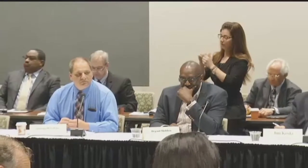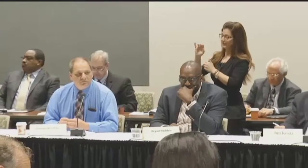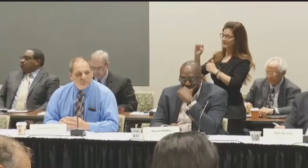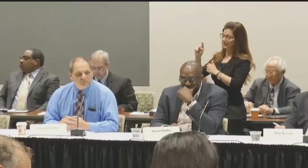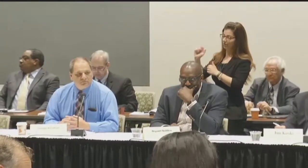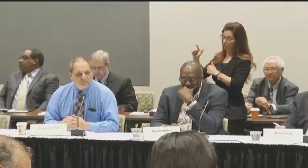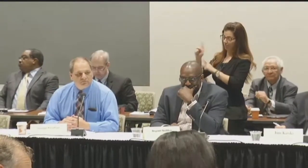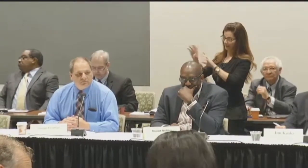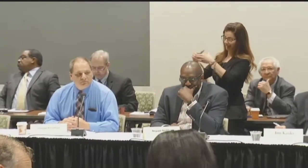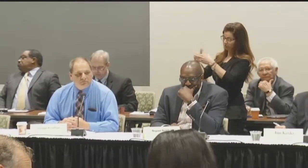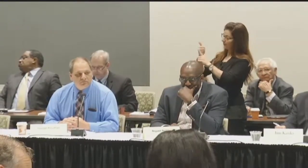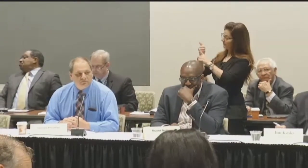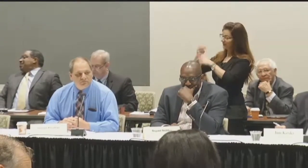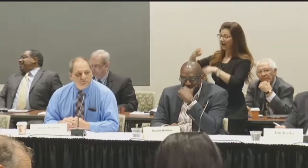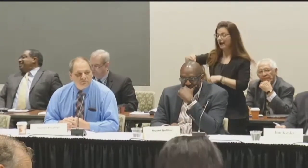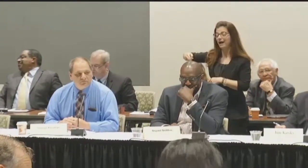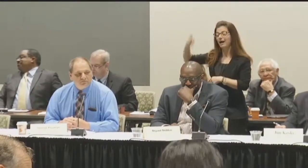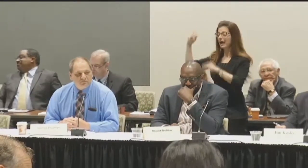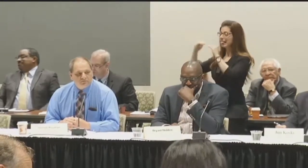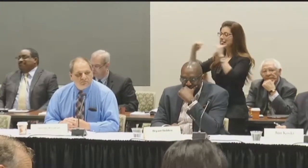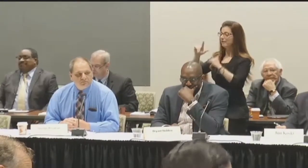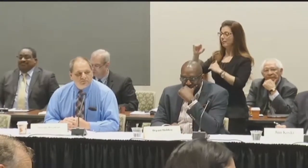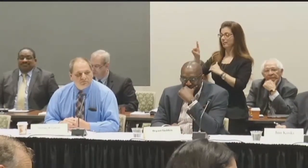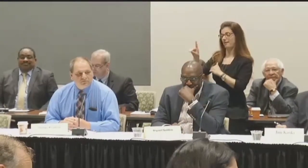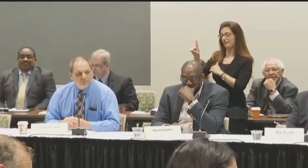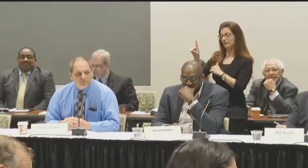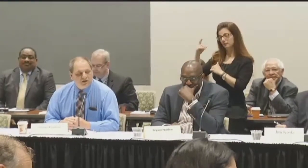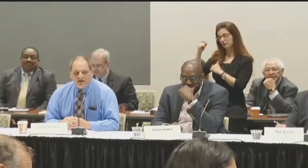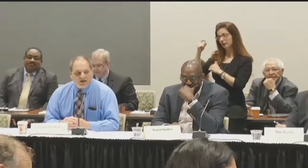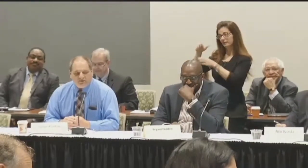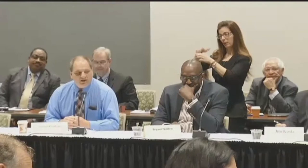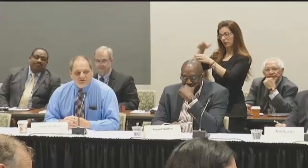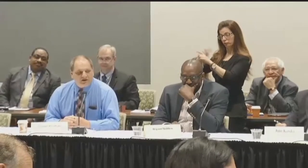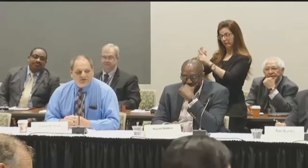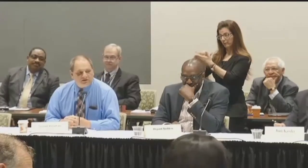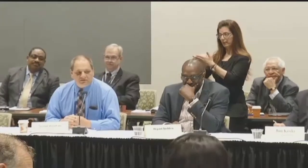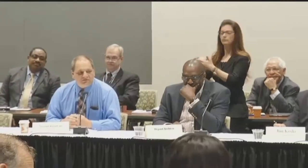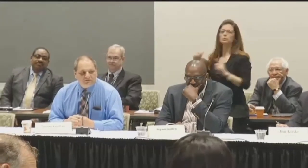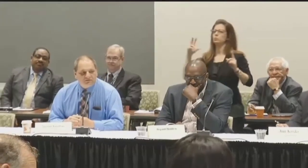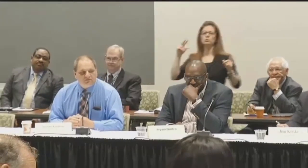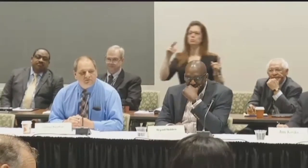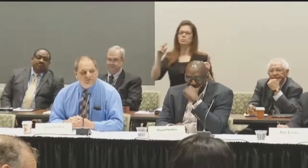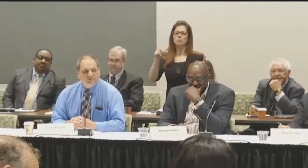levels of lead in their water, who withdrew from the population. I'm just concerned that... Yeah, that is not the